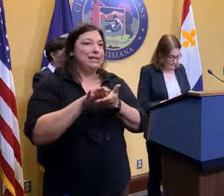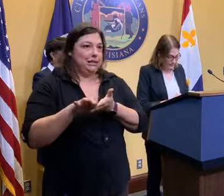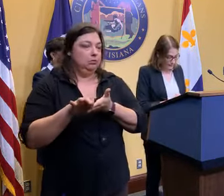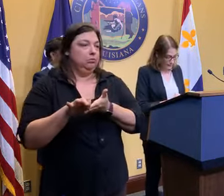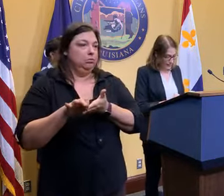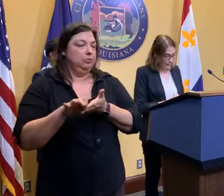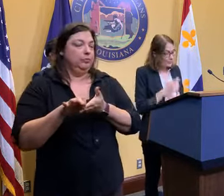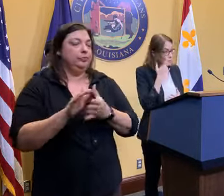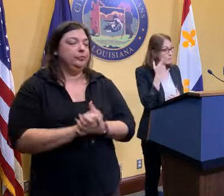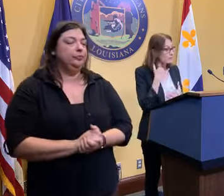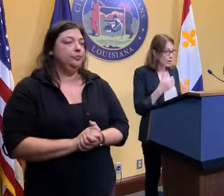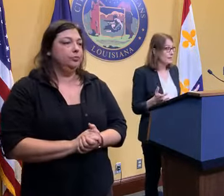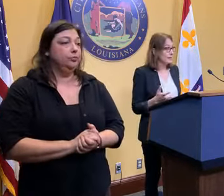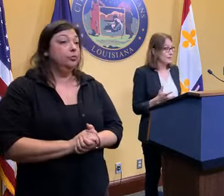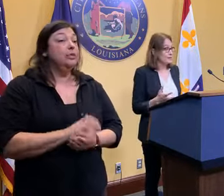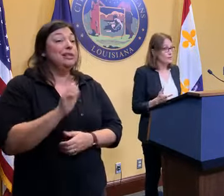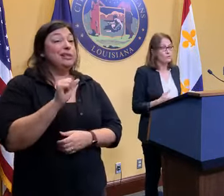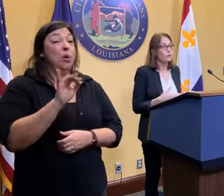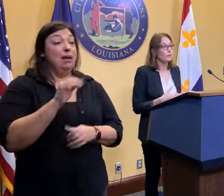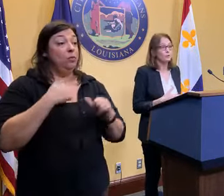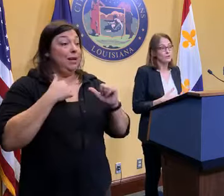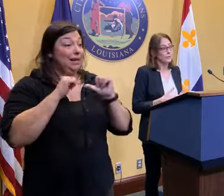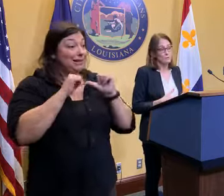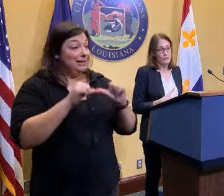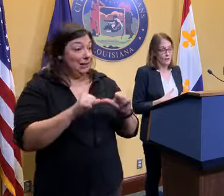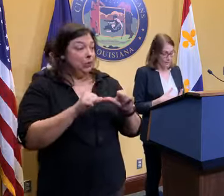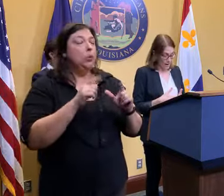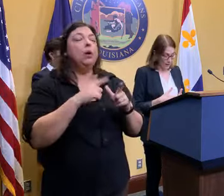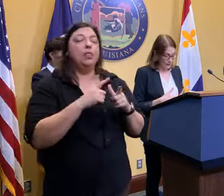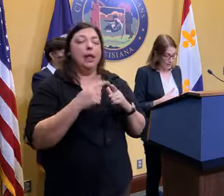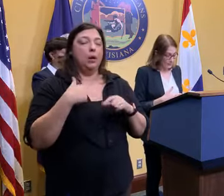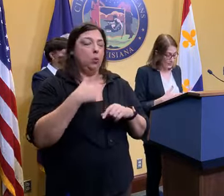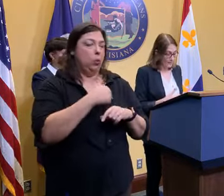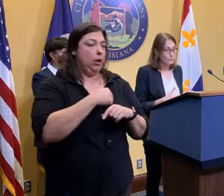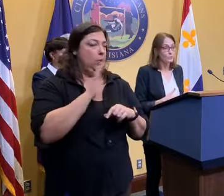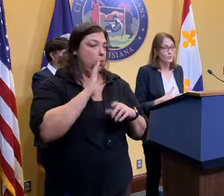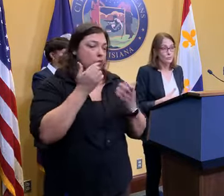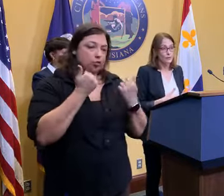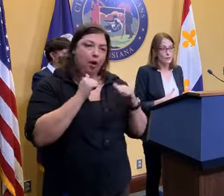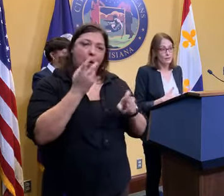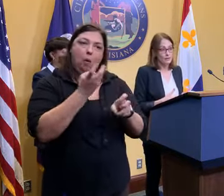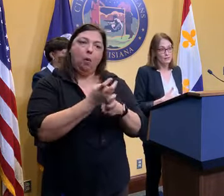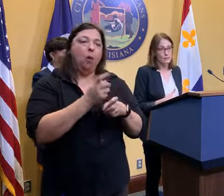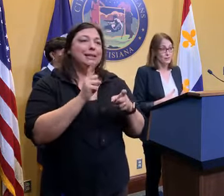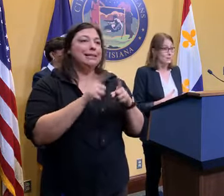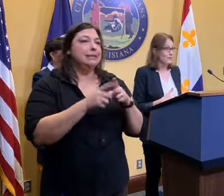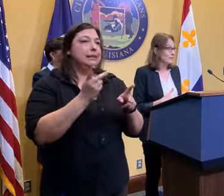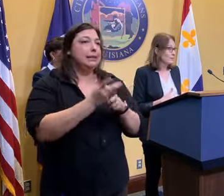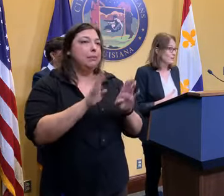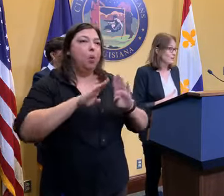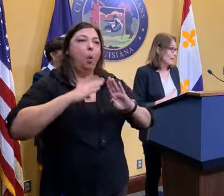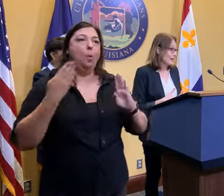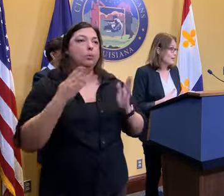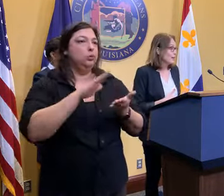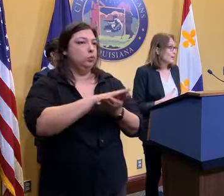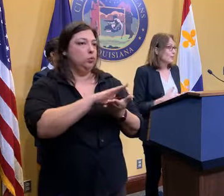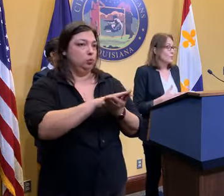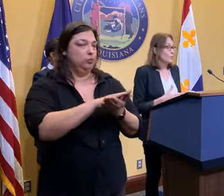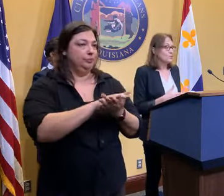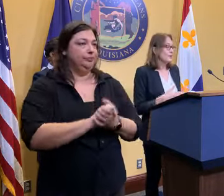know. So as long as that continues, we are gonna do everything in our power to keep schools open and our kids in the classroom. As the mayor